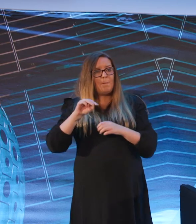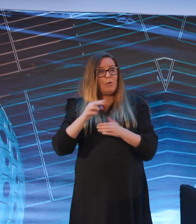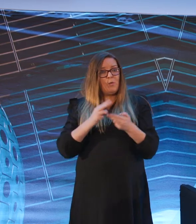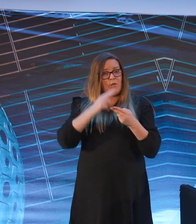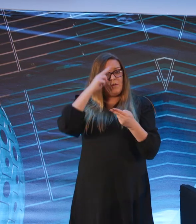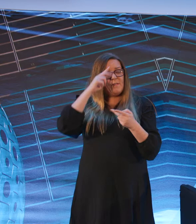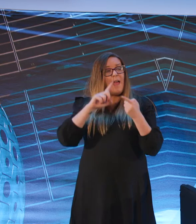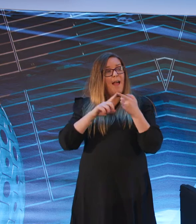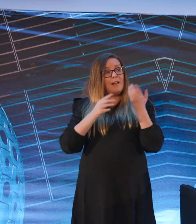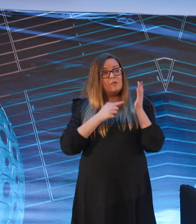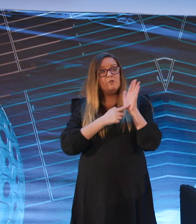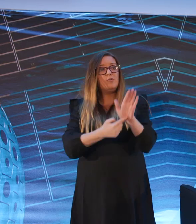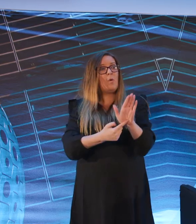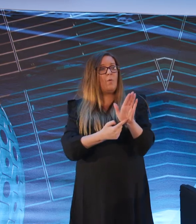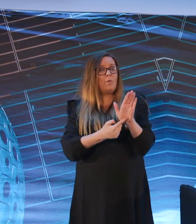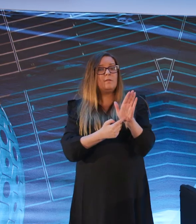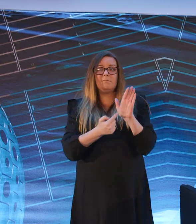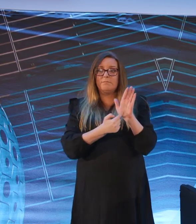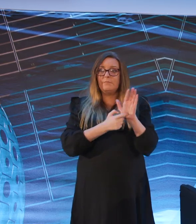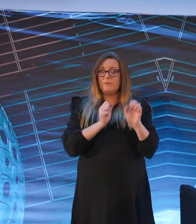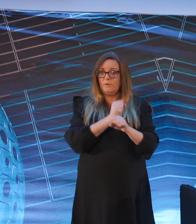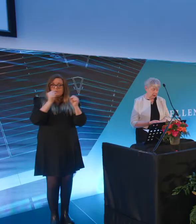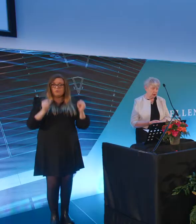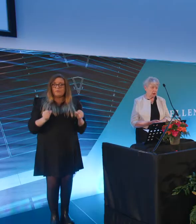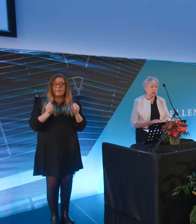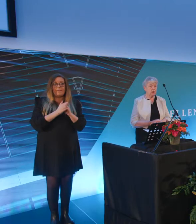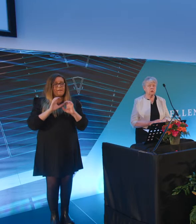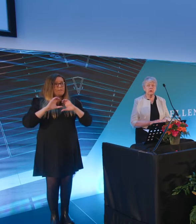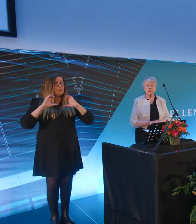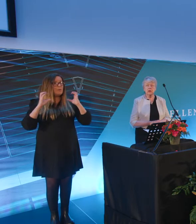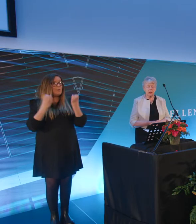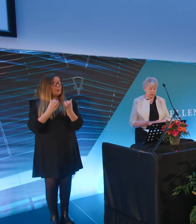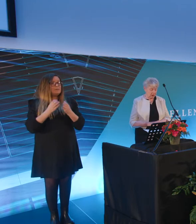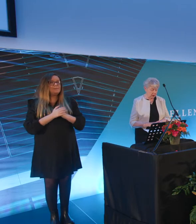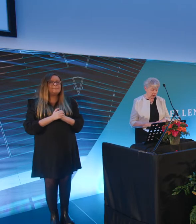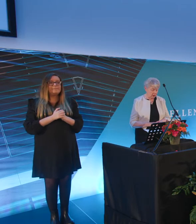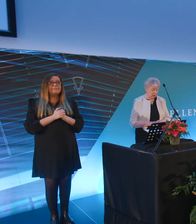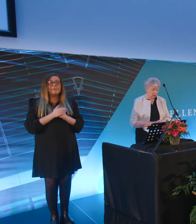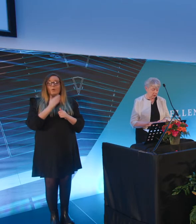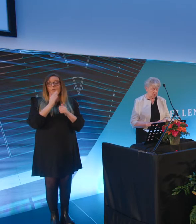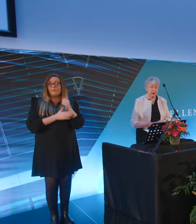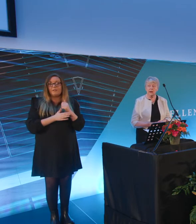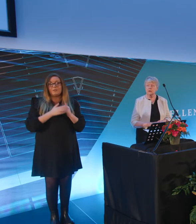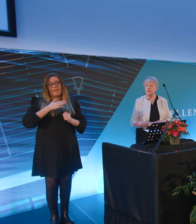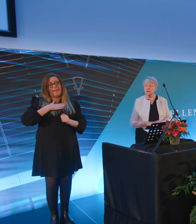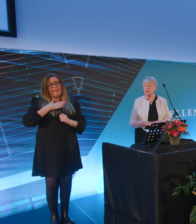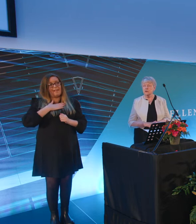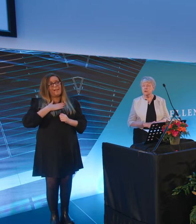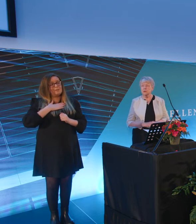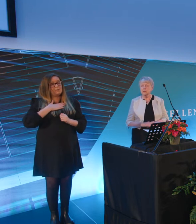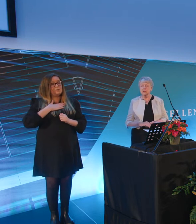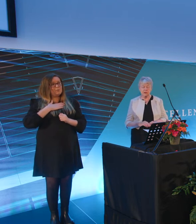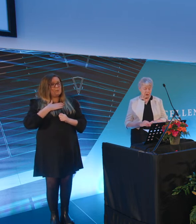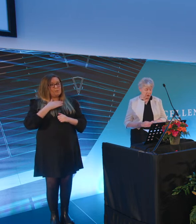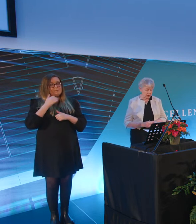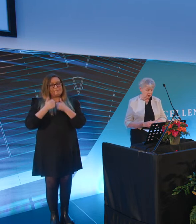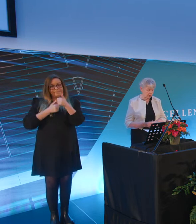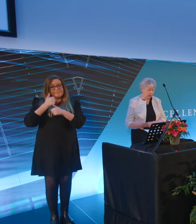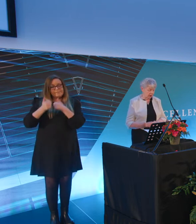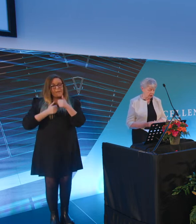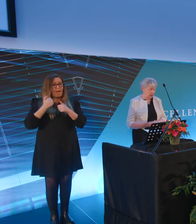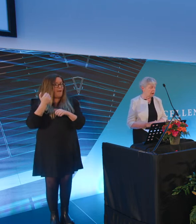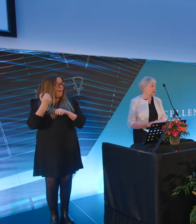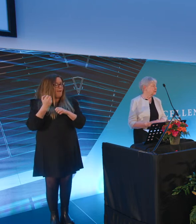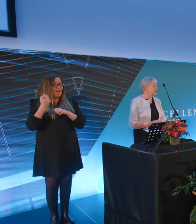reflects the strength, I believe, of this community. In closing, I would like to acknowledge the contributions and